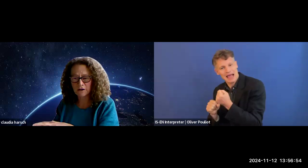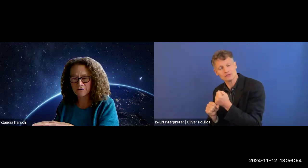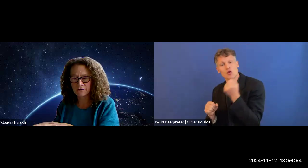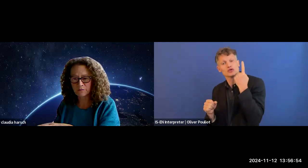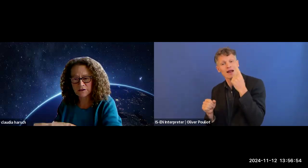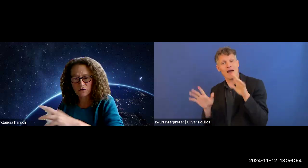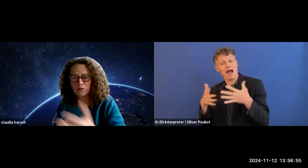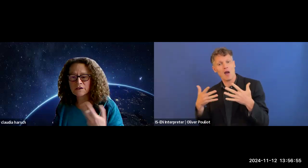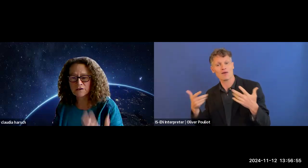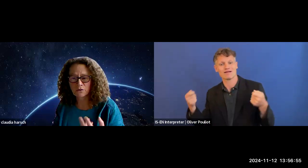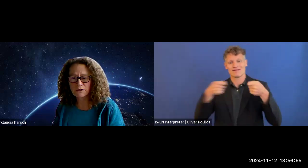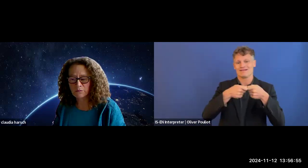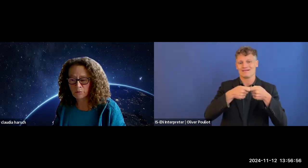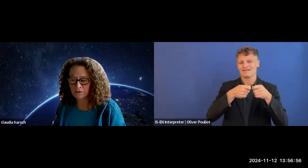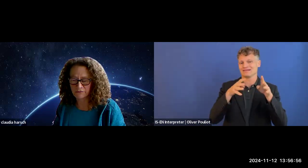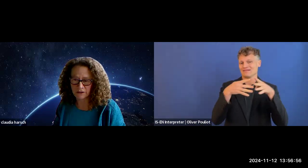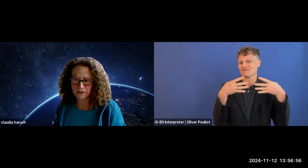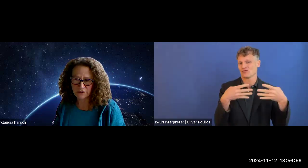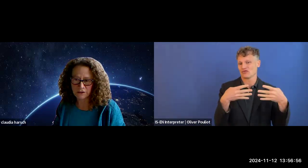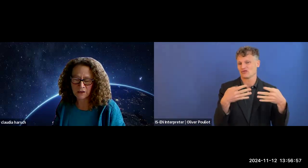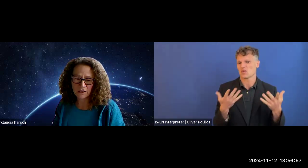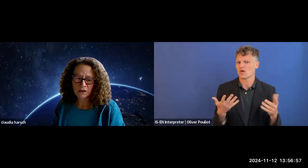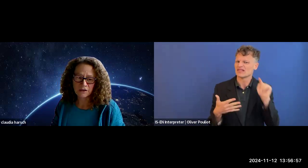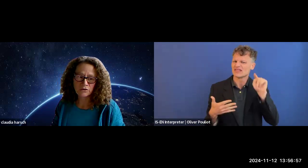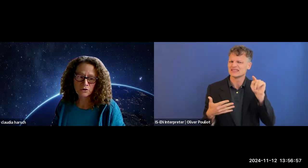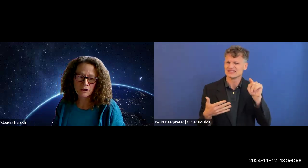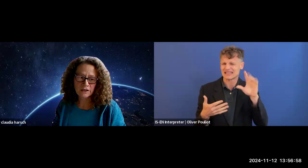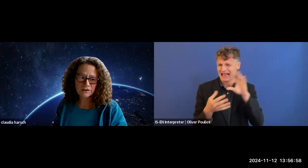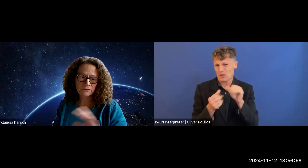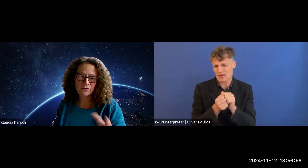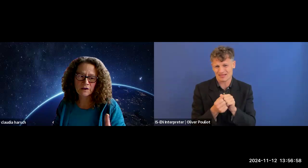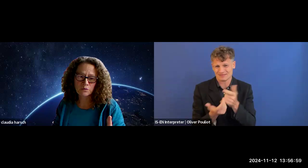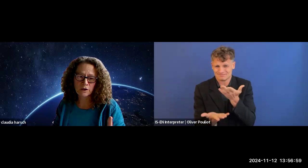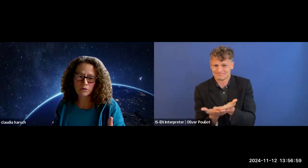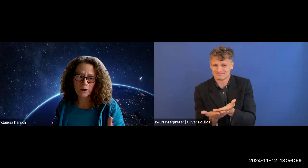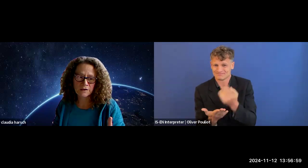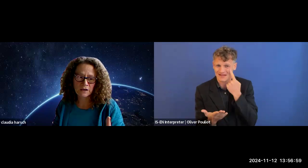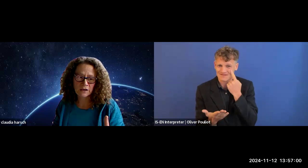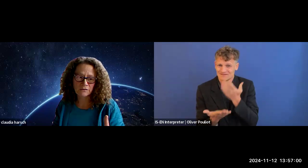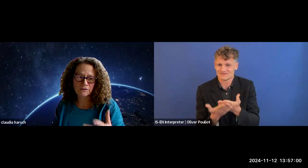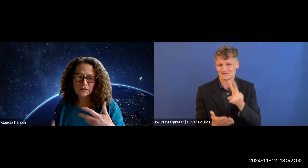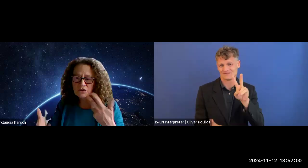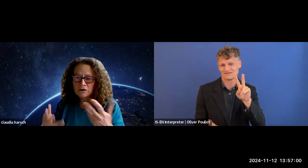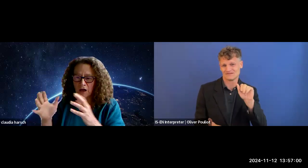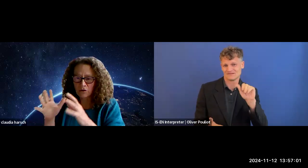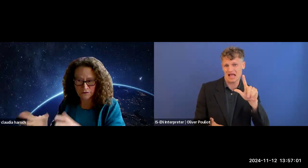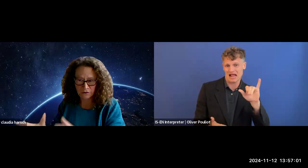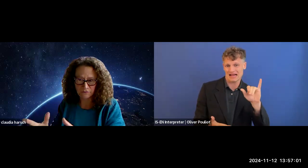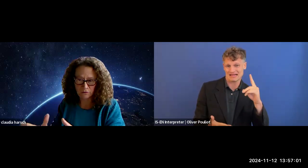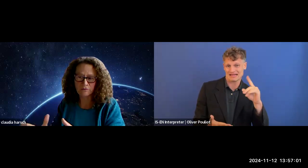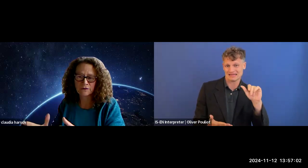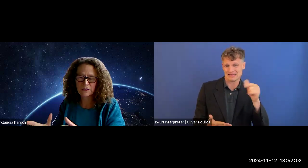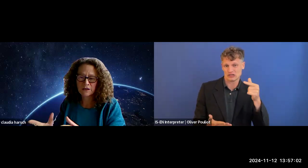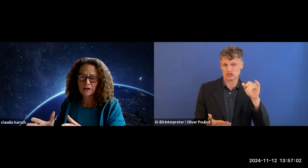selected CFR descriptors, and all this is already part of validation. And usually that's a phase where you as an active teacher are